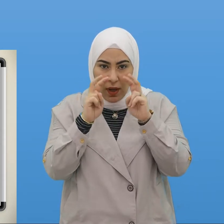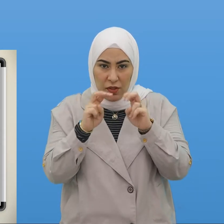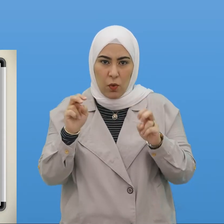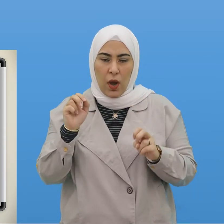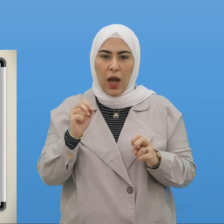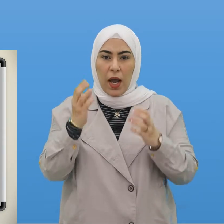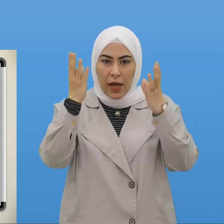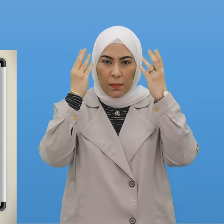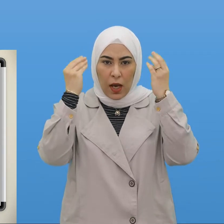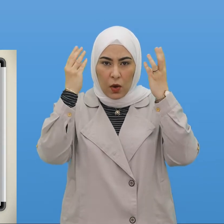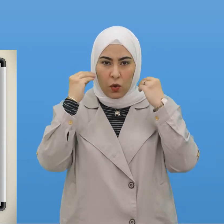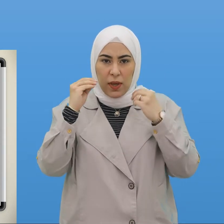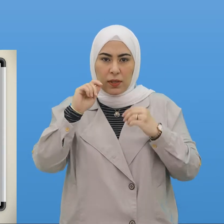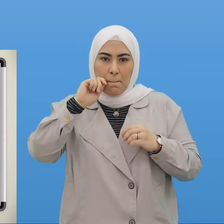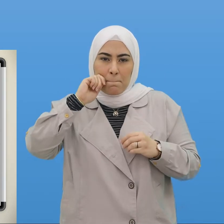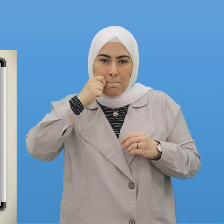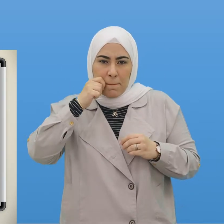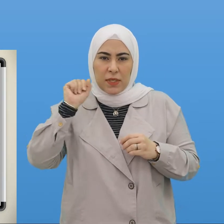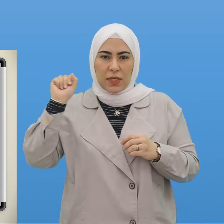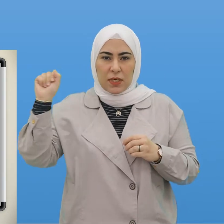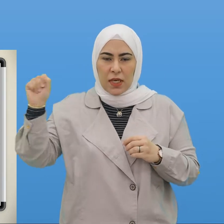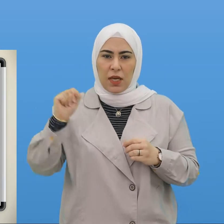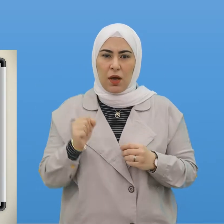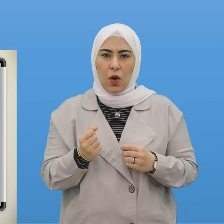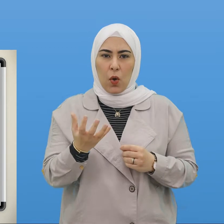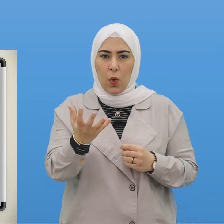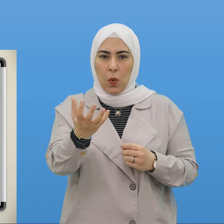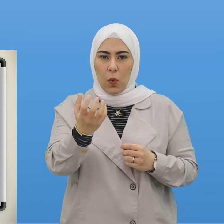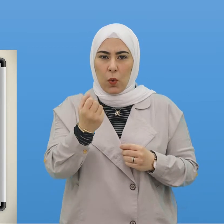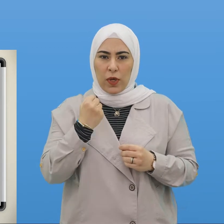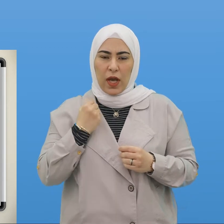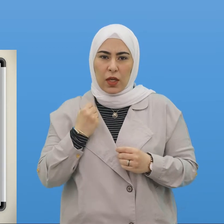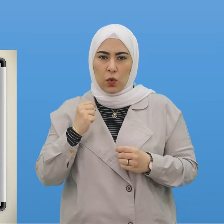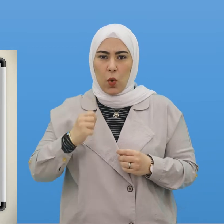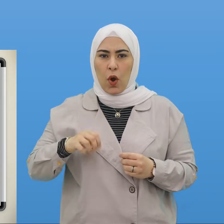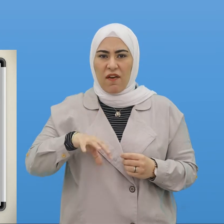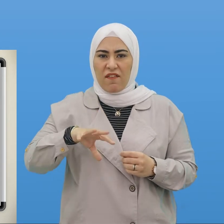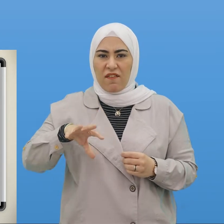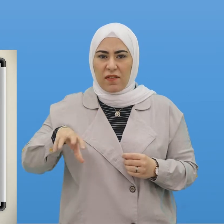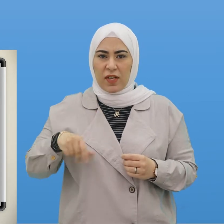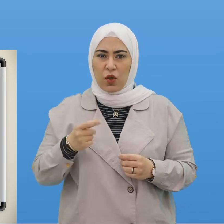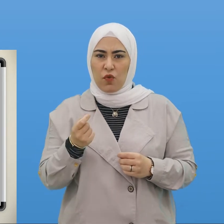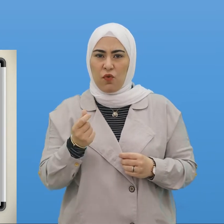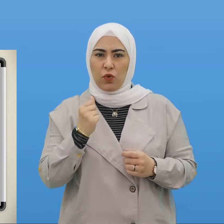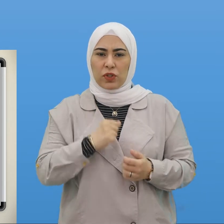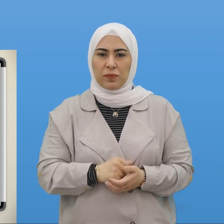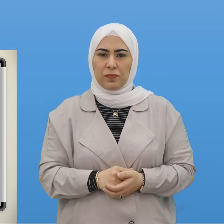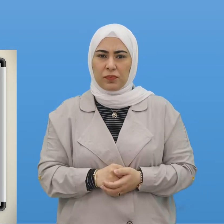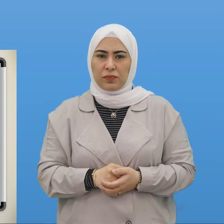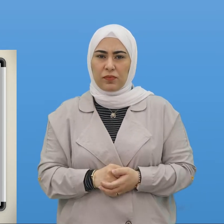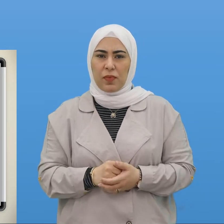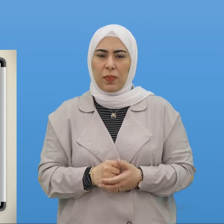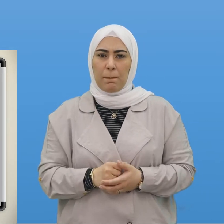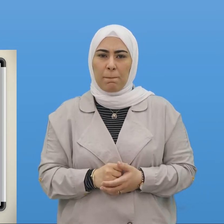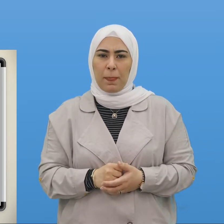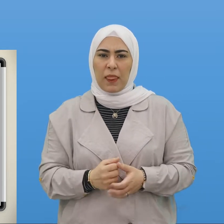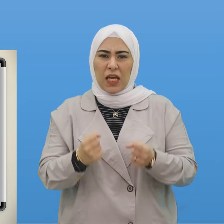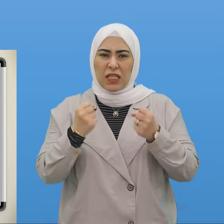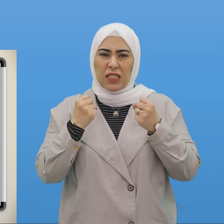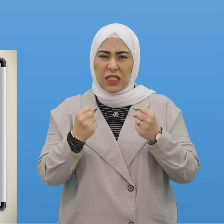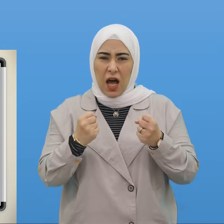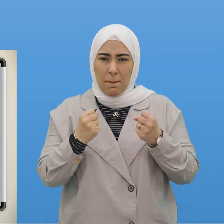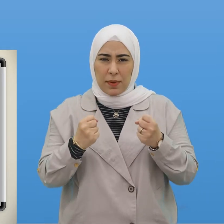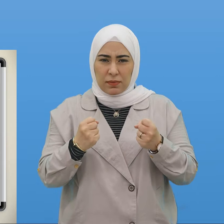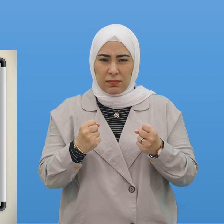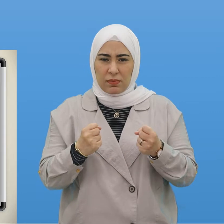money. Unfortunately, computer crimes are often more difficult to solve than traditional crimes because the criminals